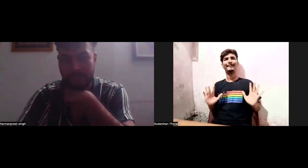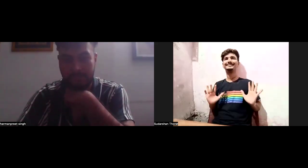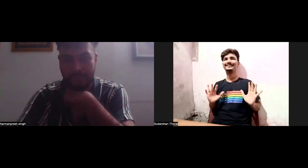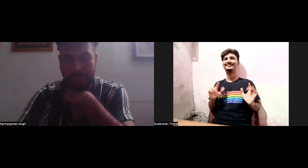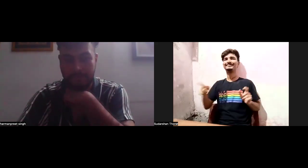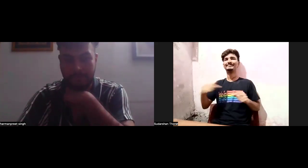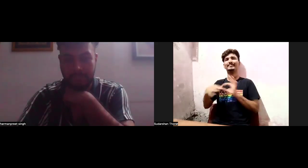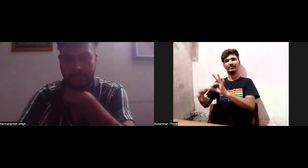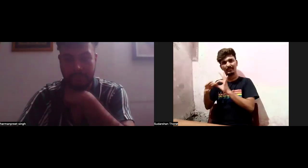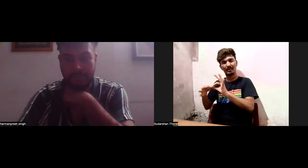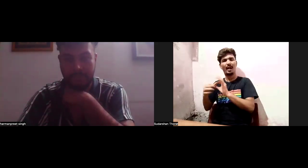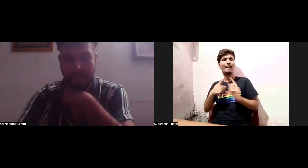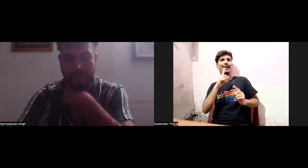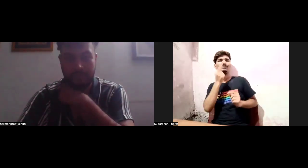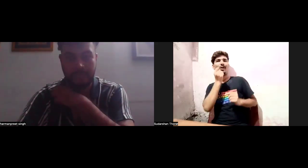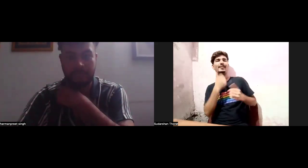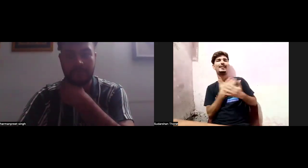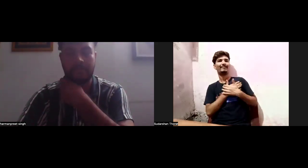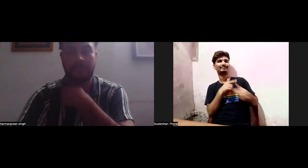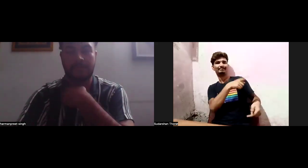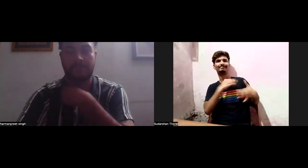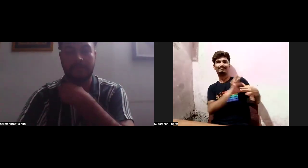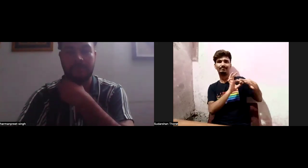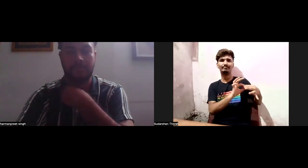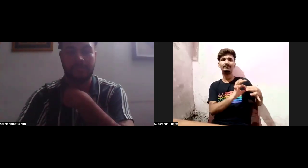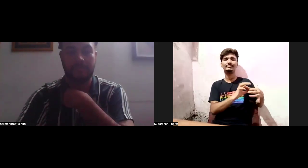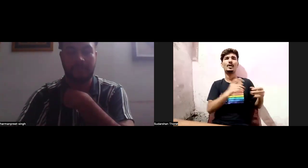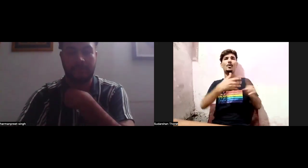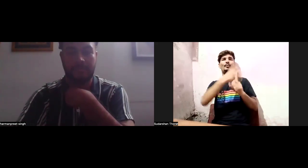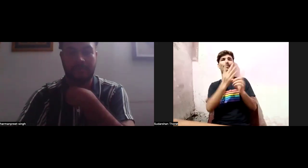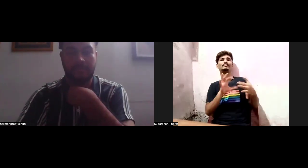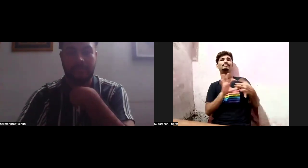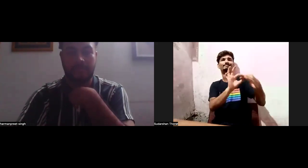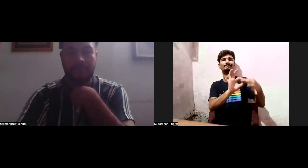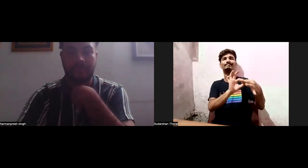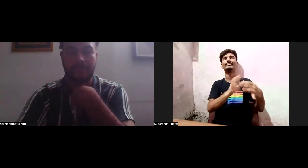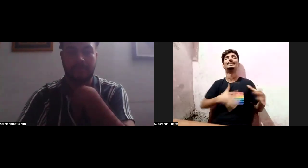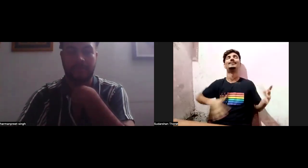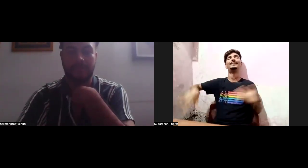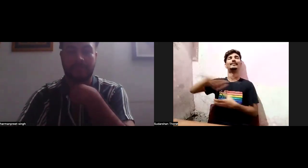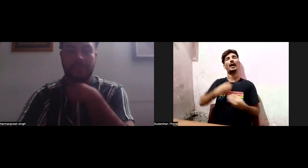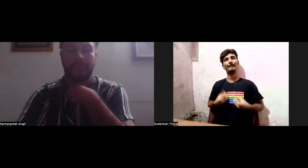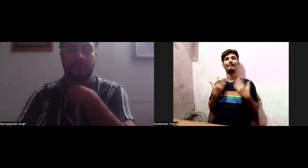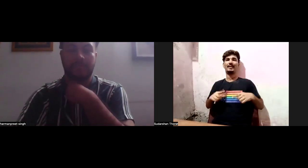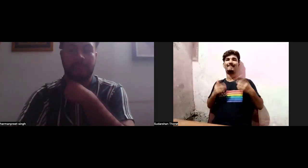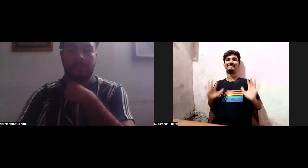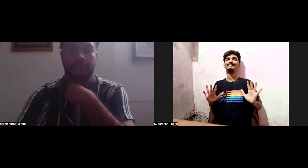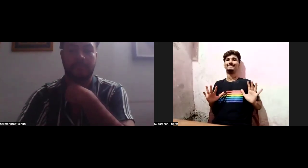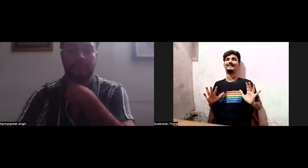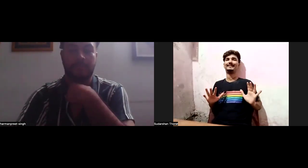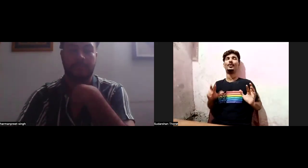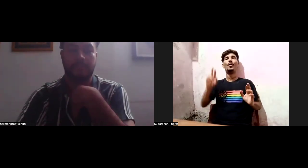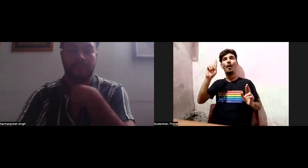choice, to go with other person. It's like I want the other person to be happy as well. So, and I want to